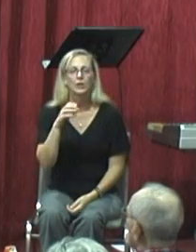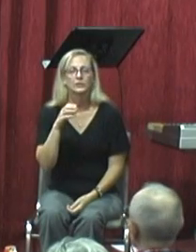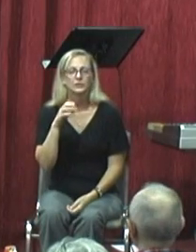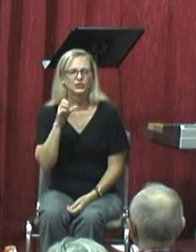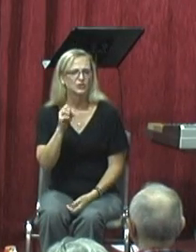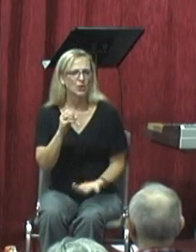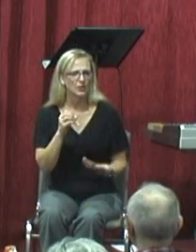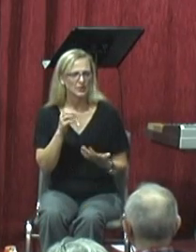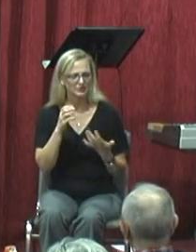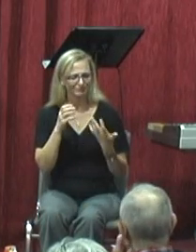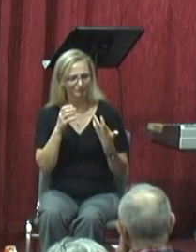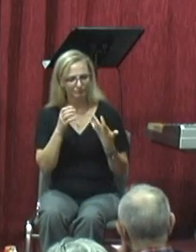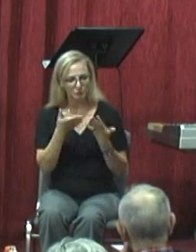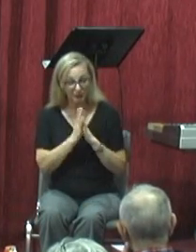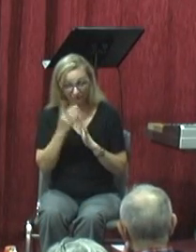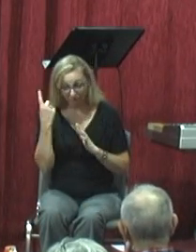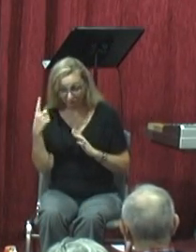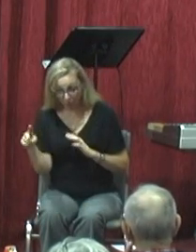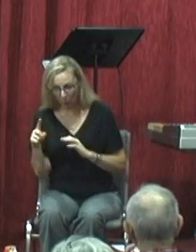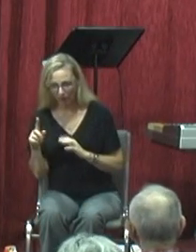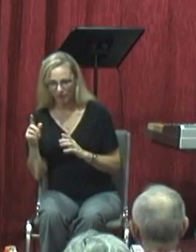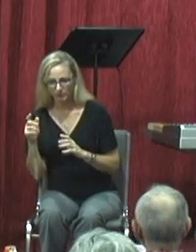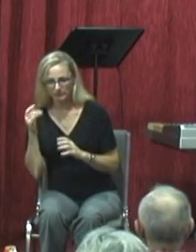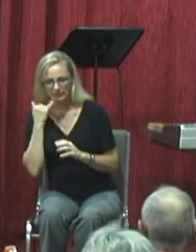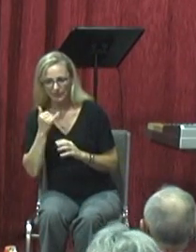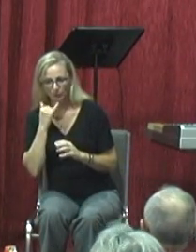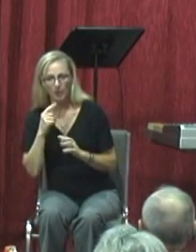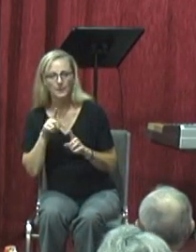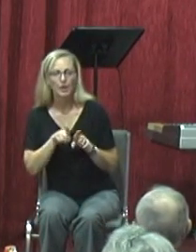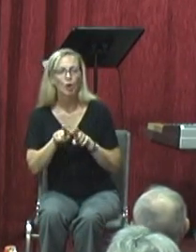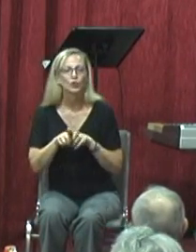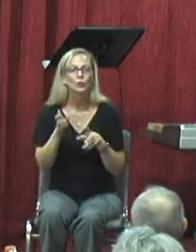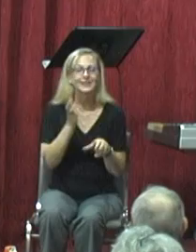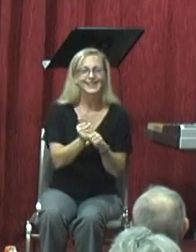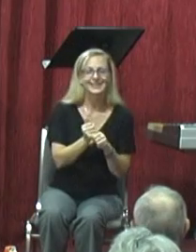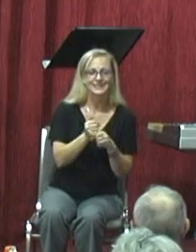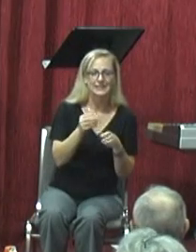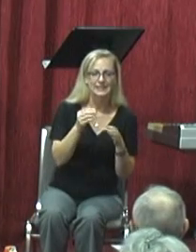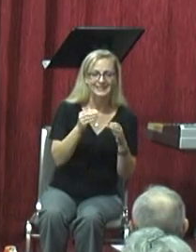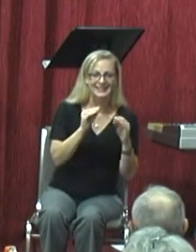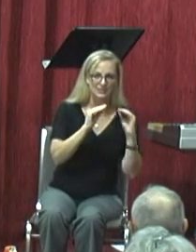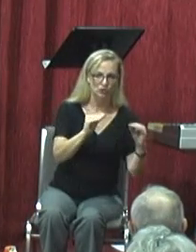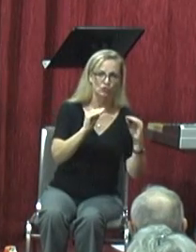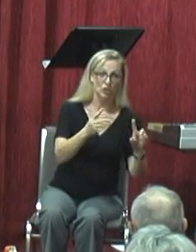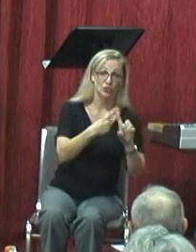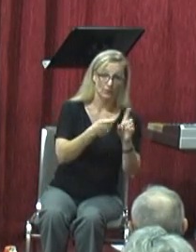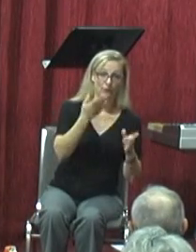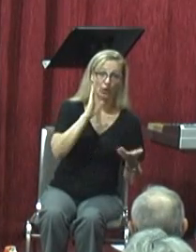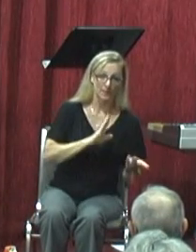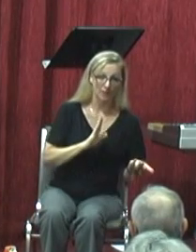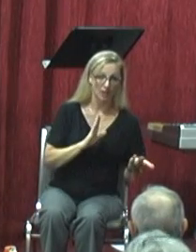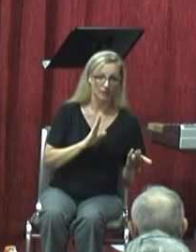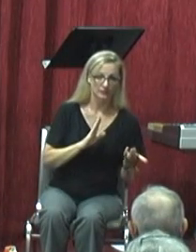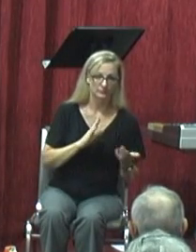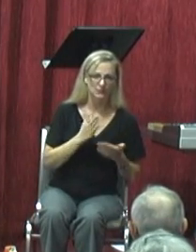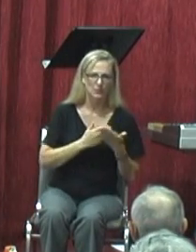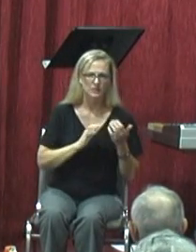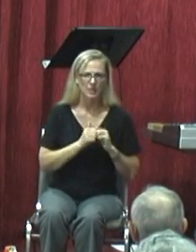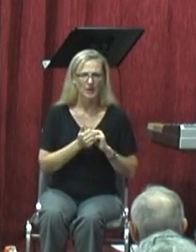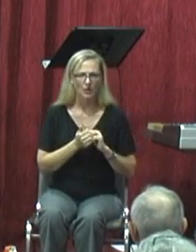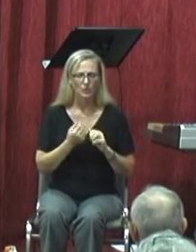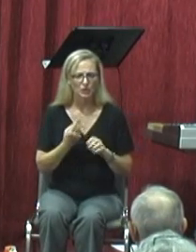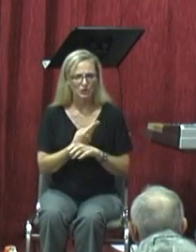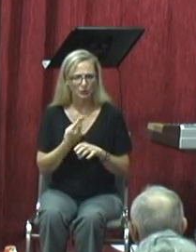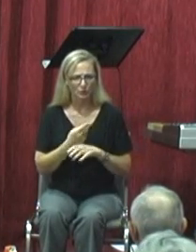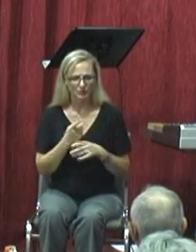Thummim did. We don't know how they did that. There's lots of theories, but nobody knows for sure. But when they wanted direction from God, they would somehow use these